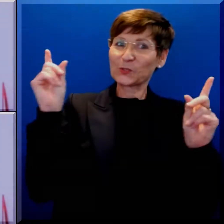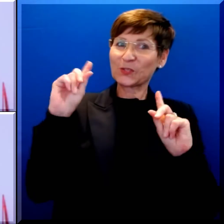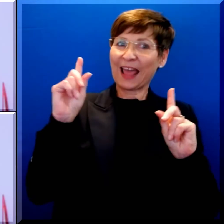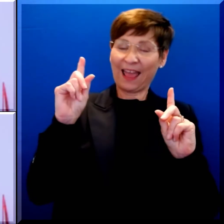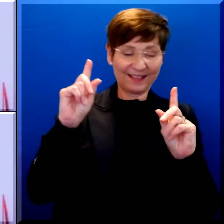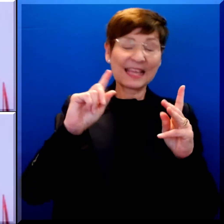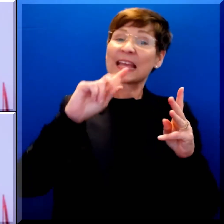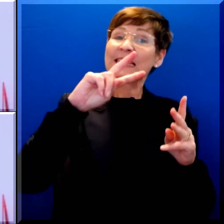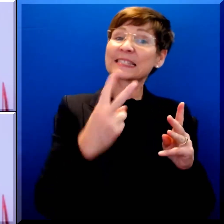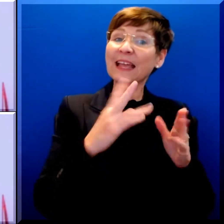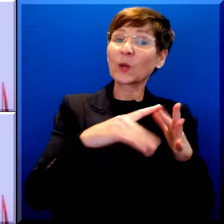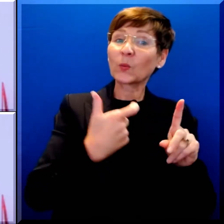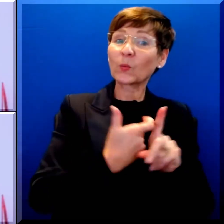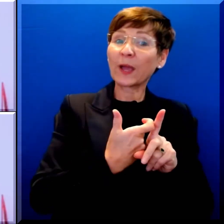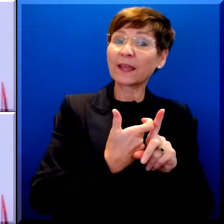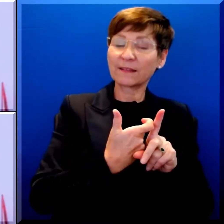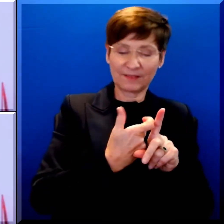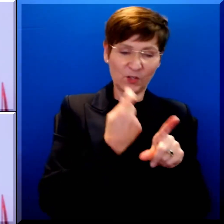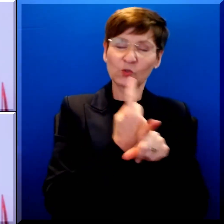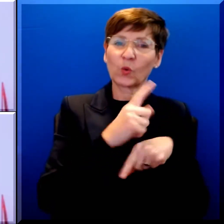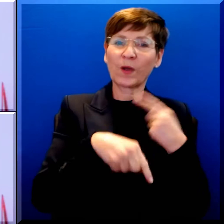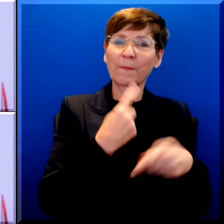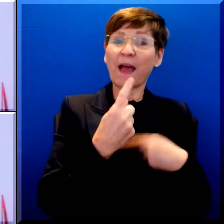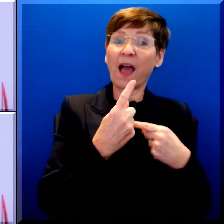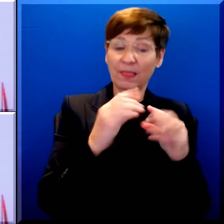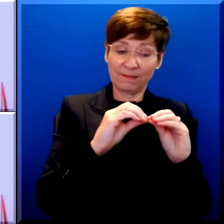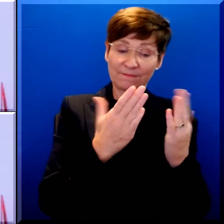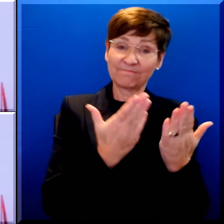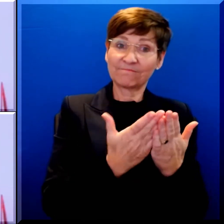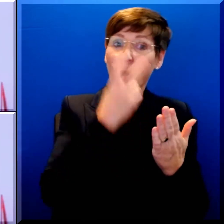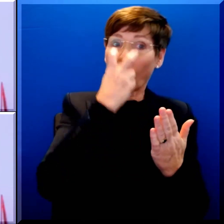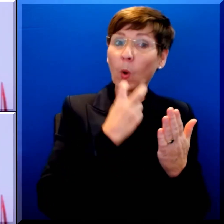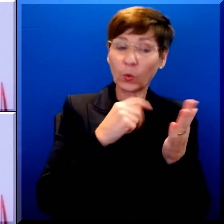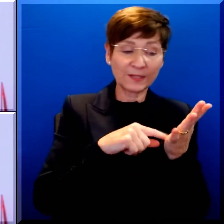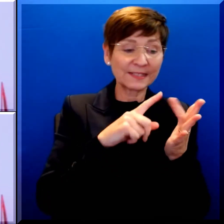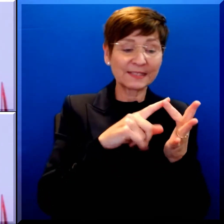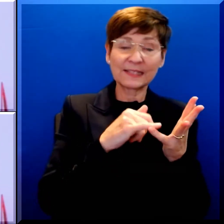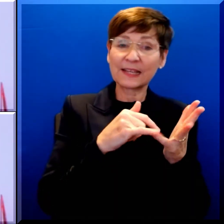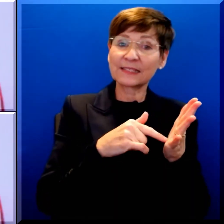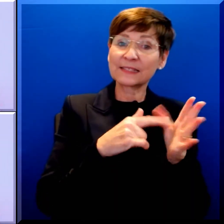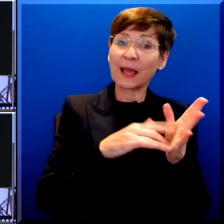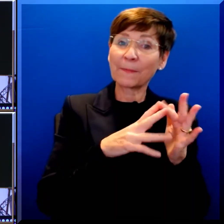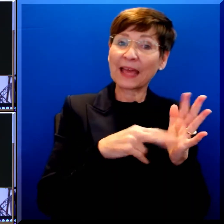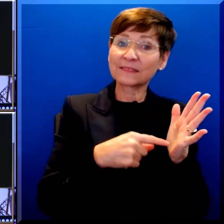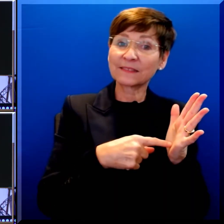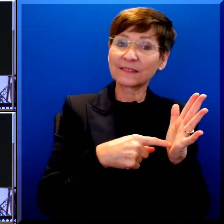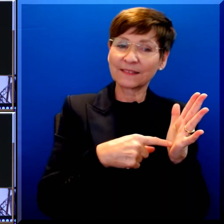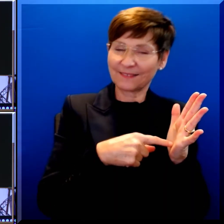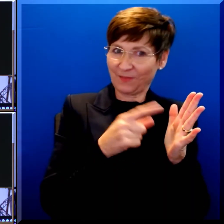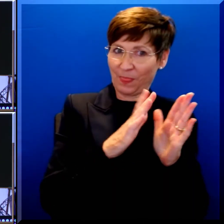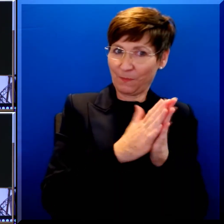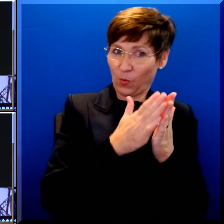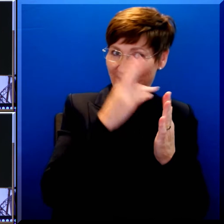Well, today we are in week two of our series, Surviving the Dip, which is on the Old Testament book of Habakkuk. Can you